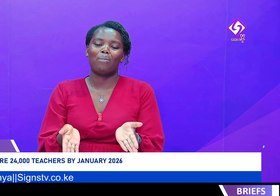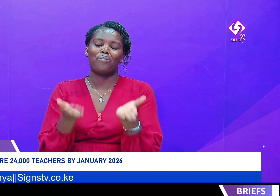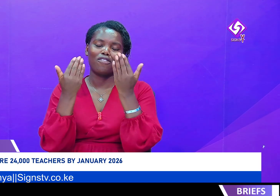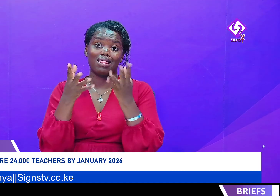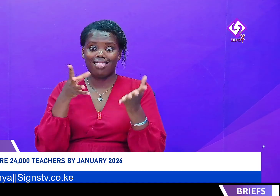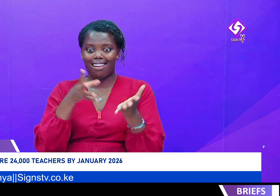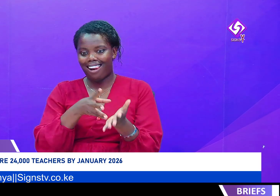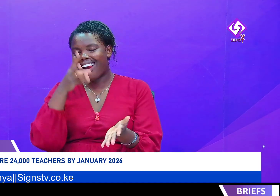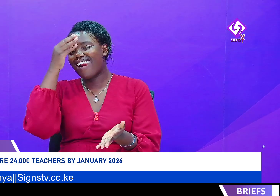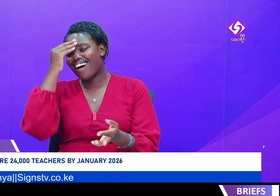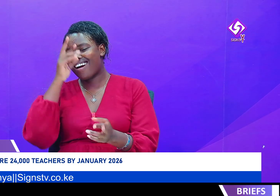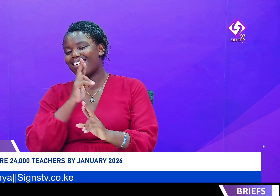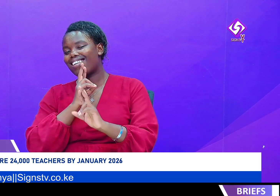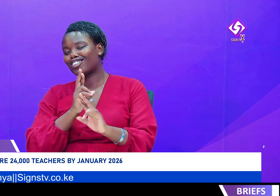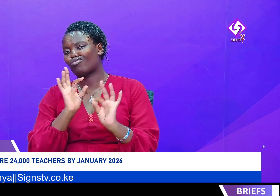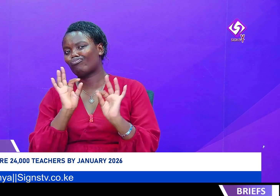learning outcomes.